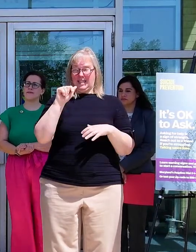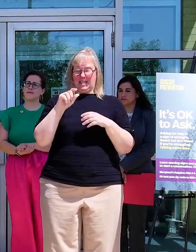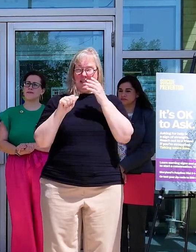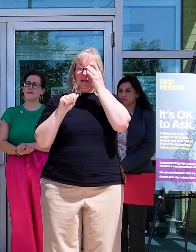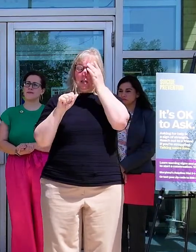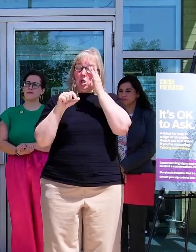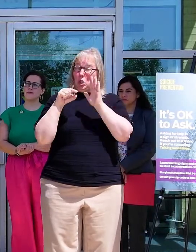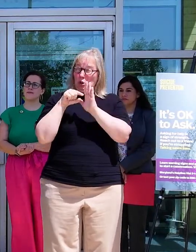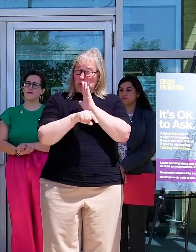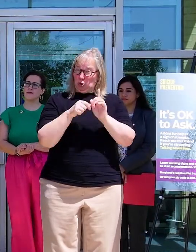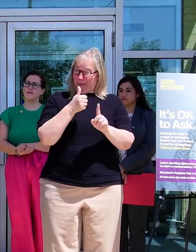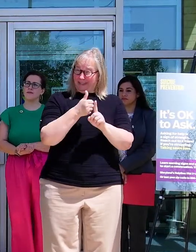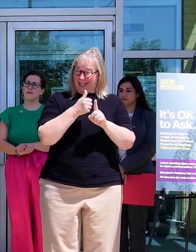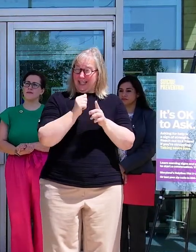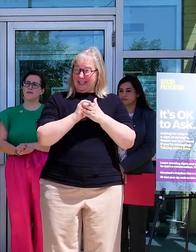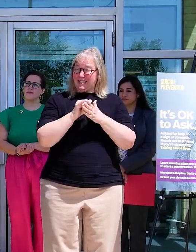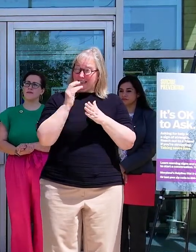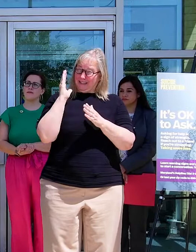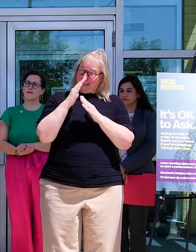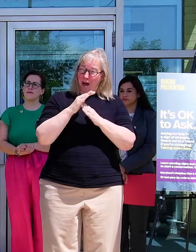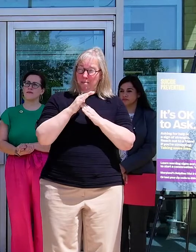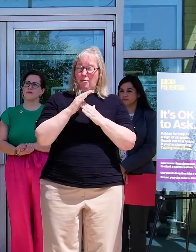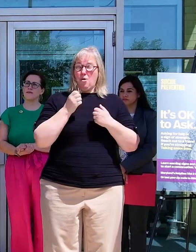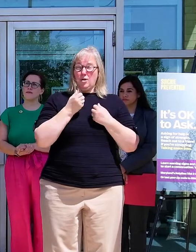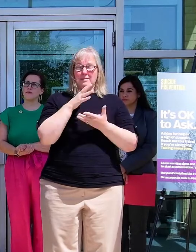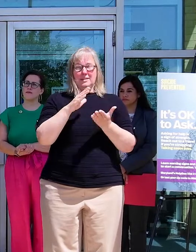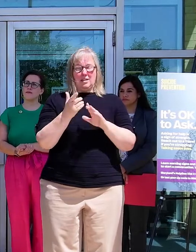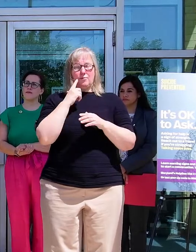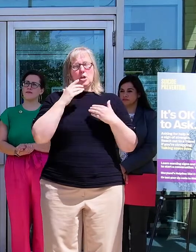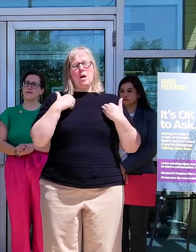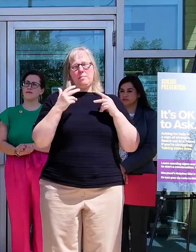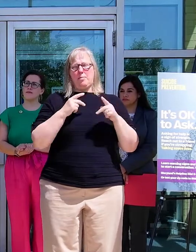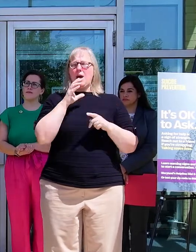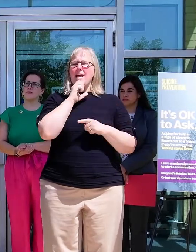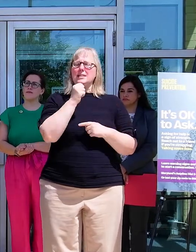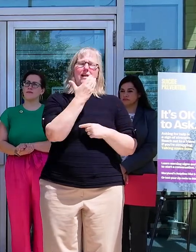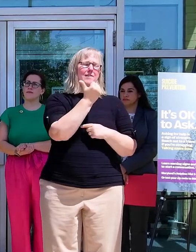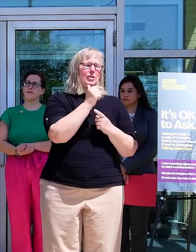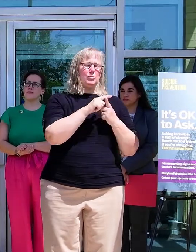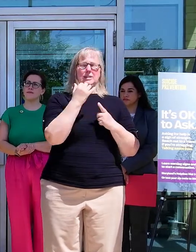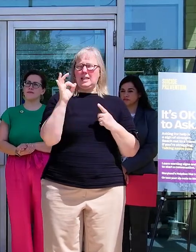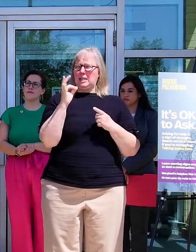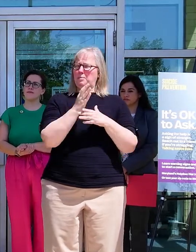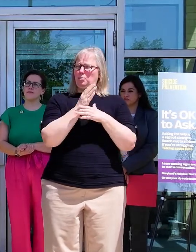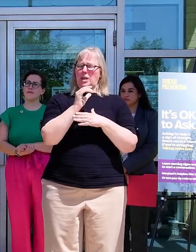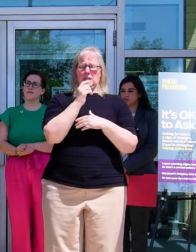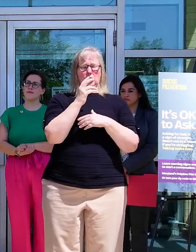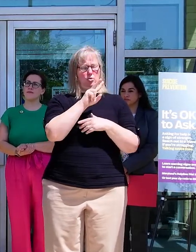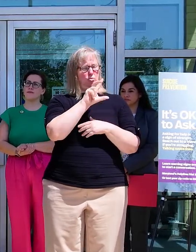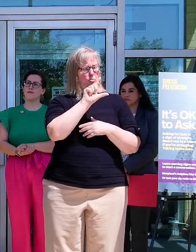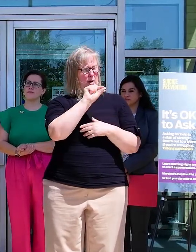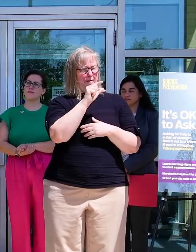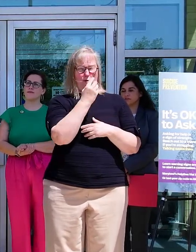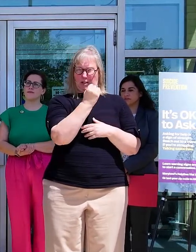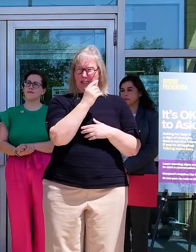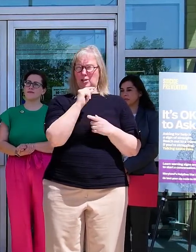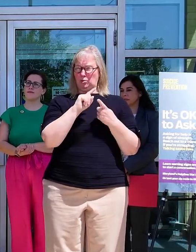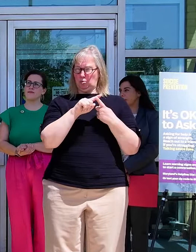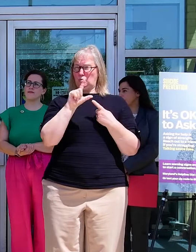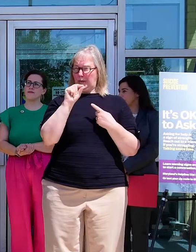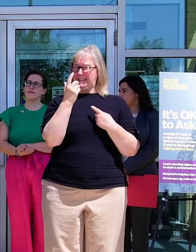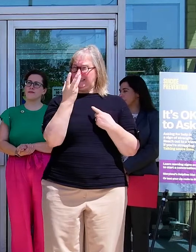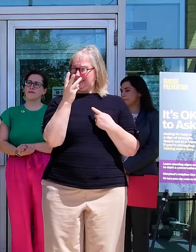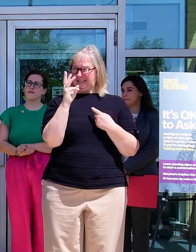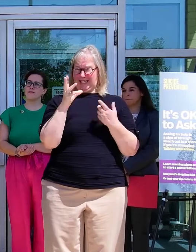for our young people, ages 15 to 19, between 2014 and 2016 in Howard County.